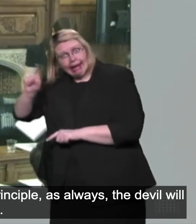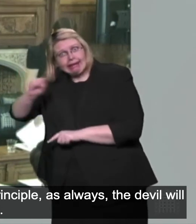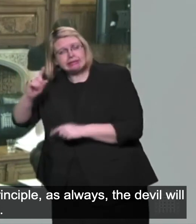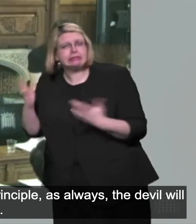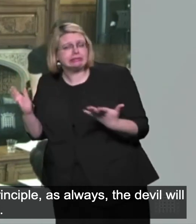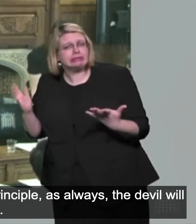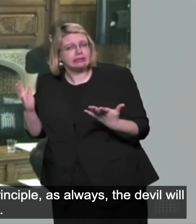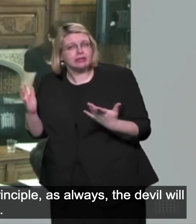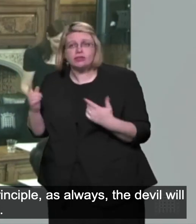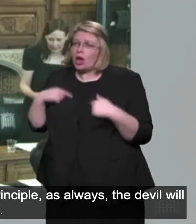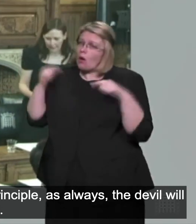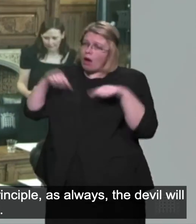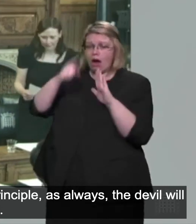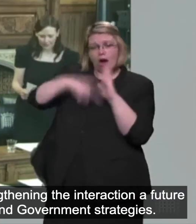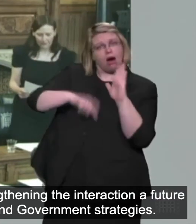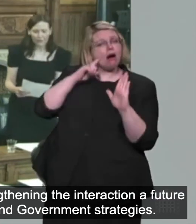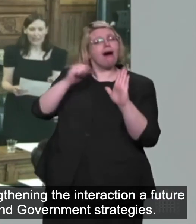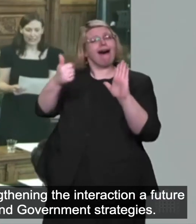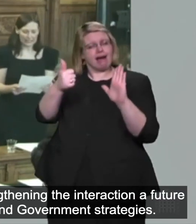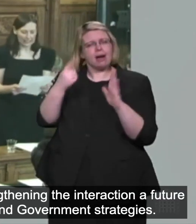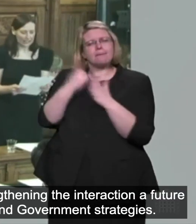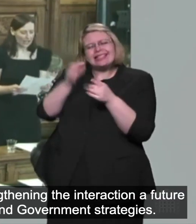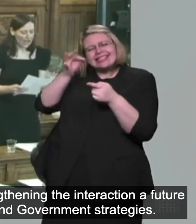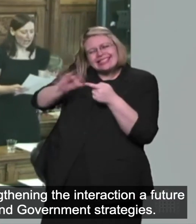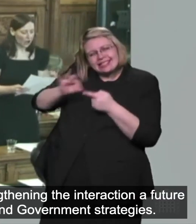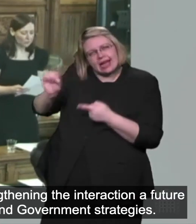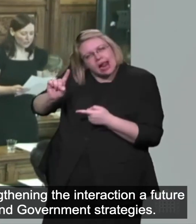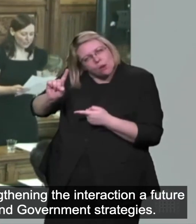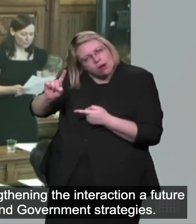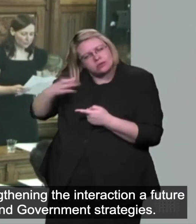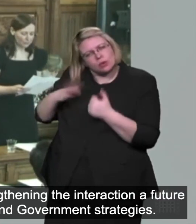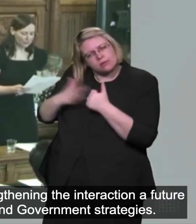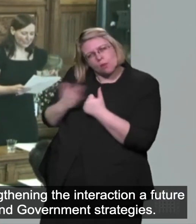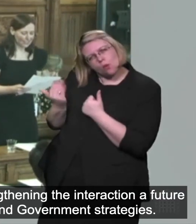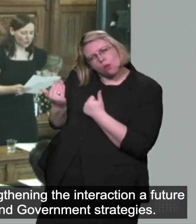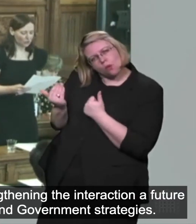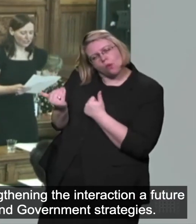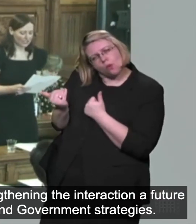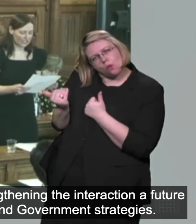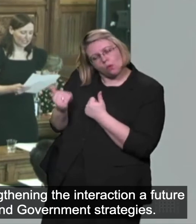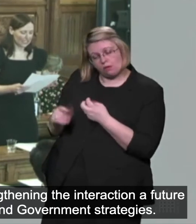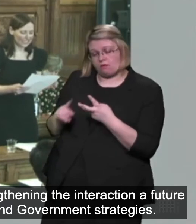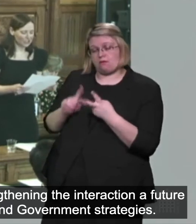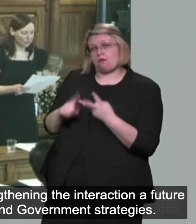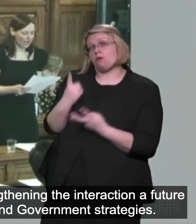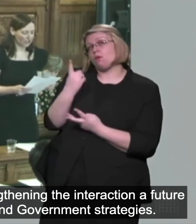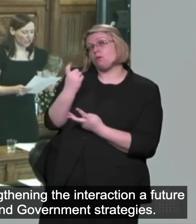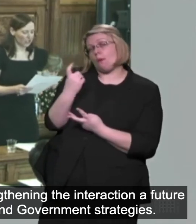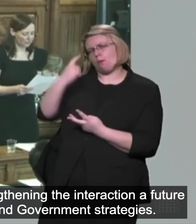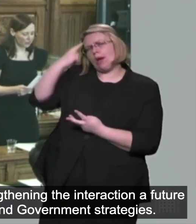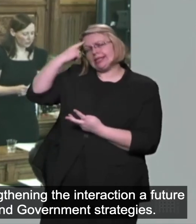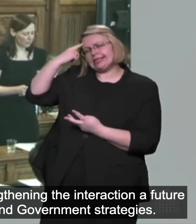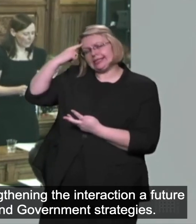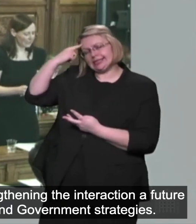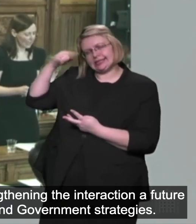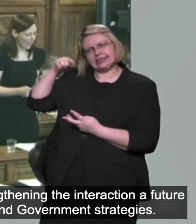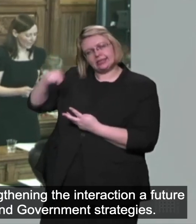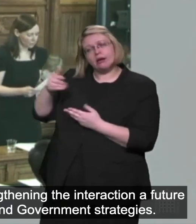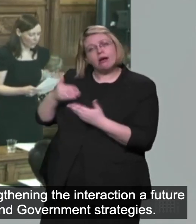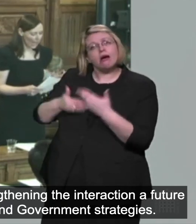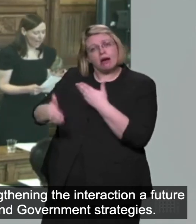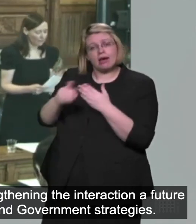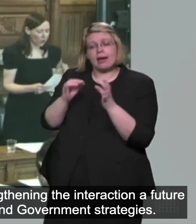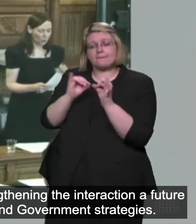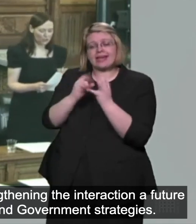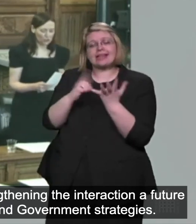the devil will be in the detail. Finally, I hope to see improvements in strengthening the interaction a future BSL